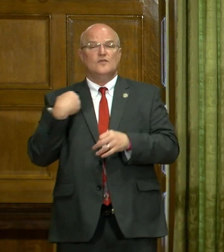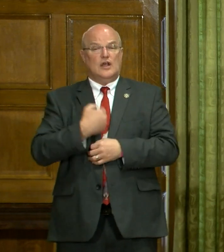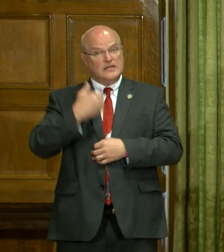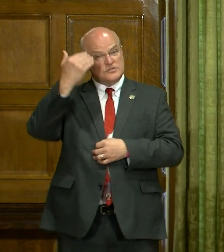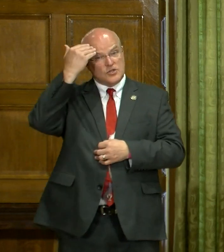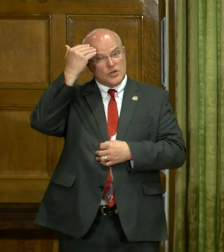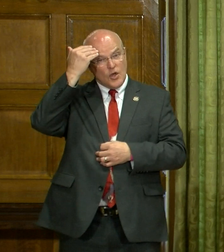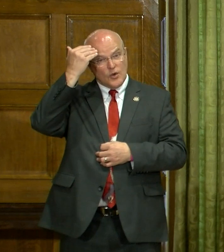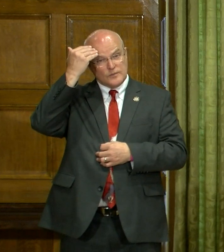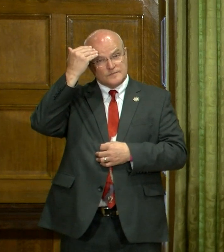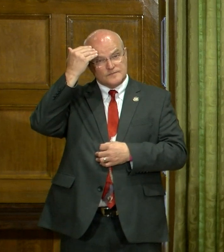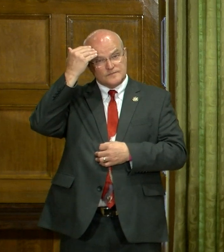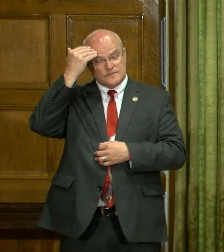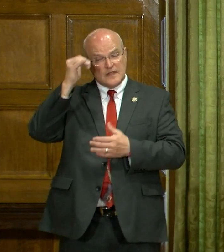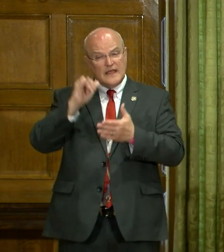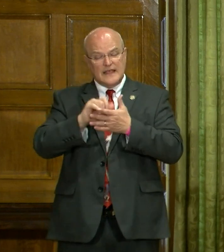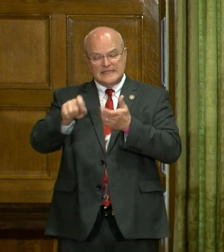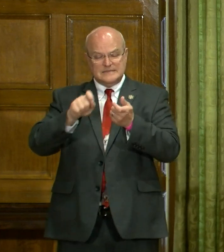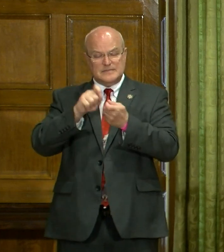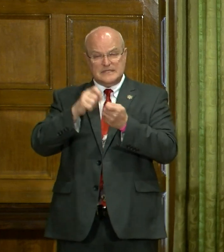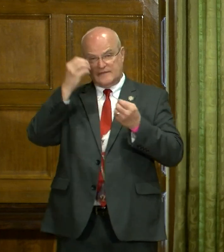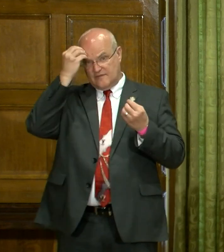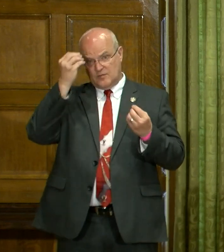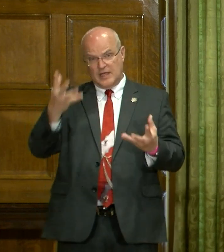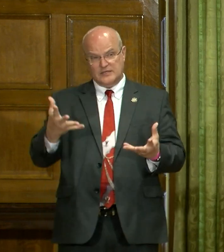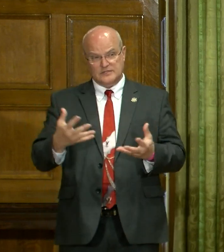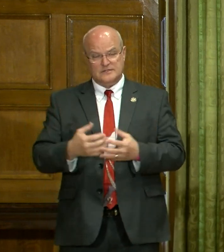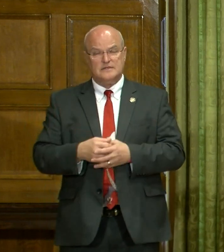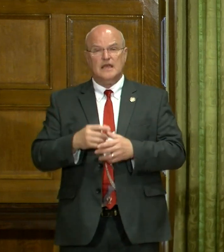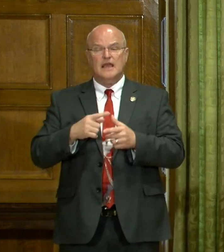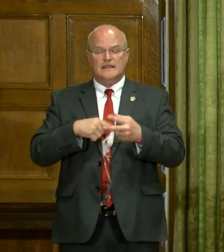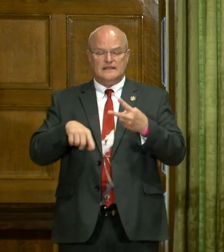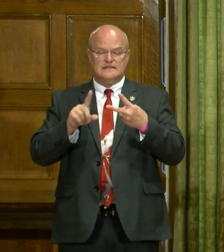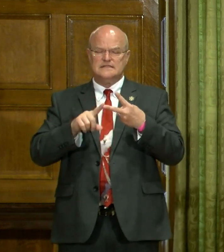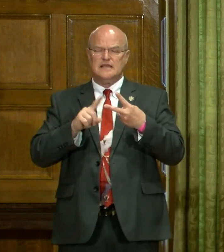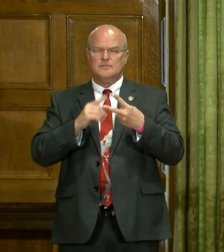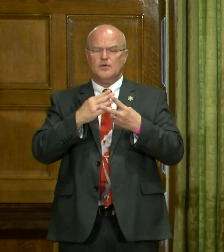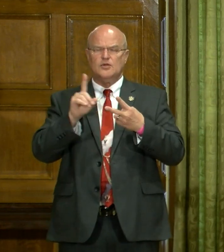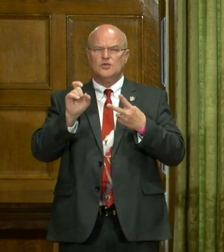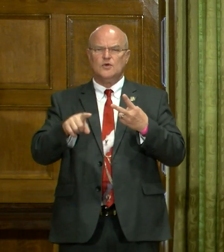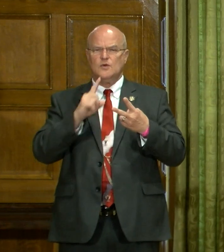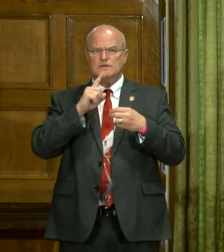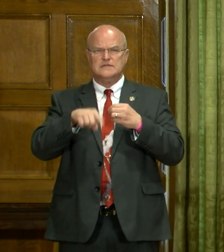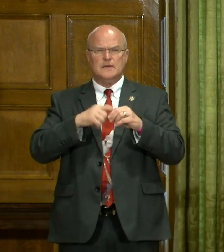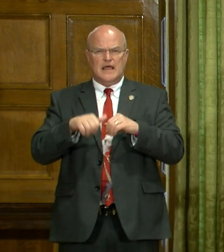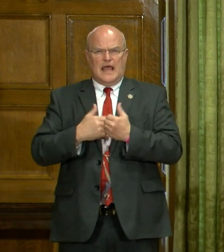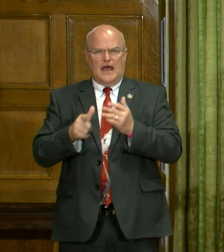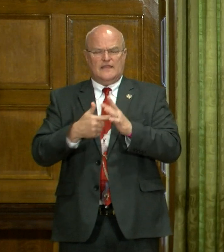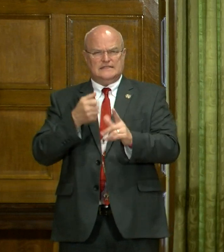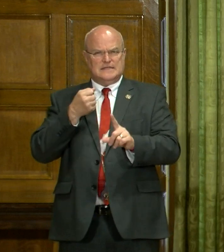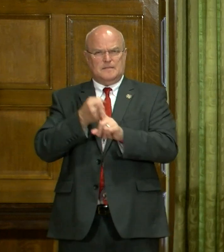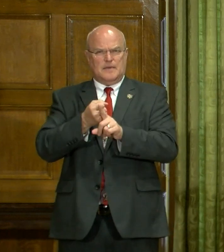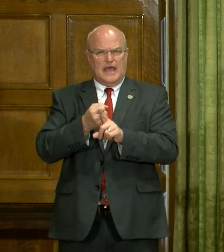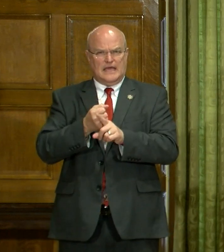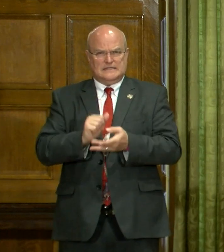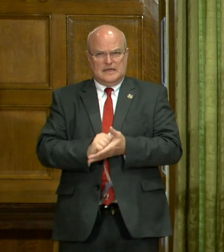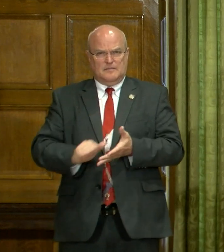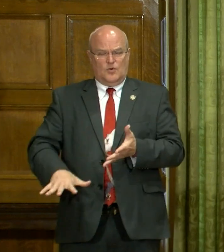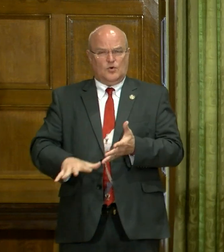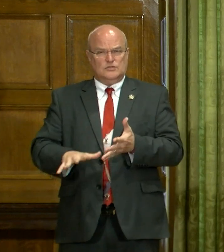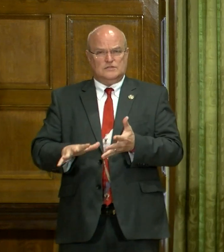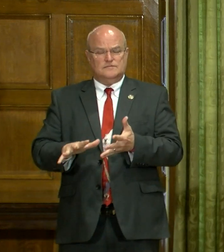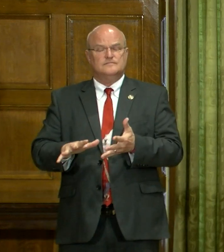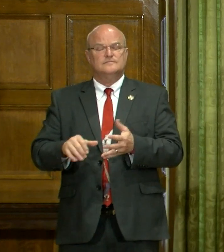us to know, that kind of specific information. And then the second part of your question was about how this impacts an